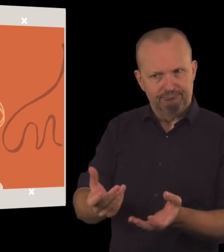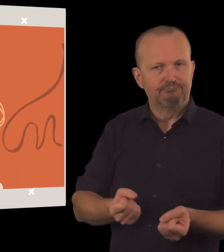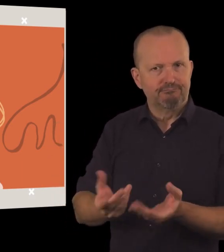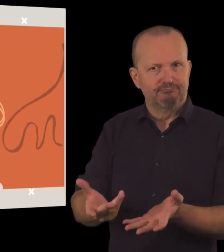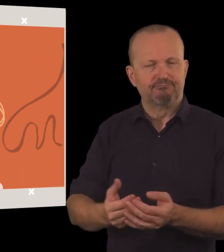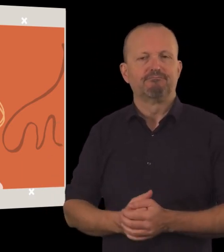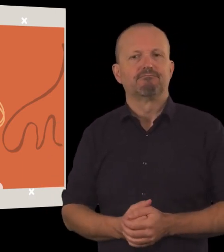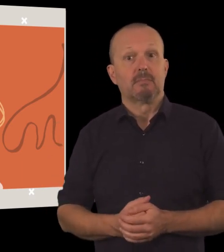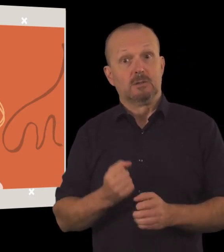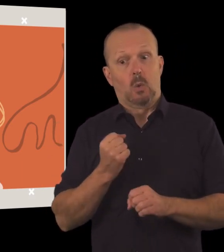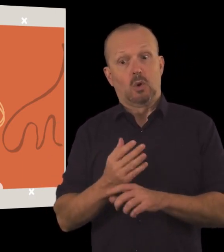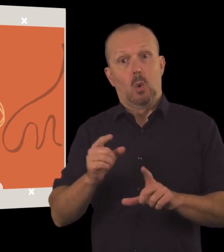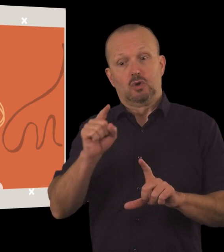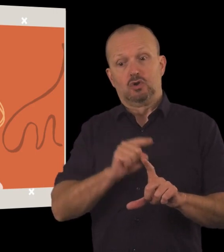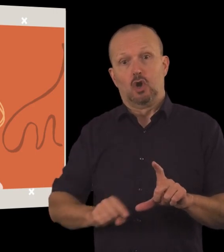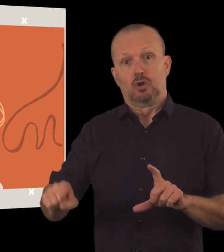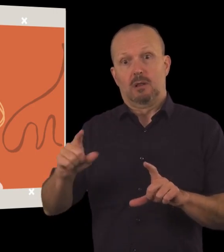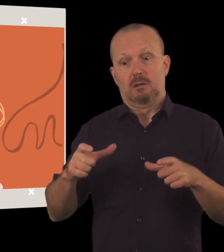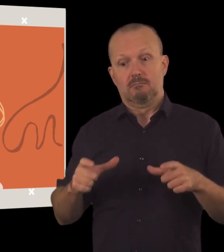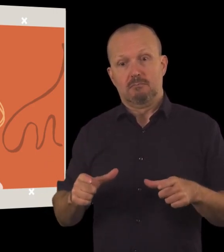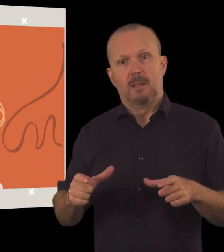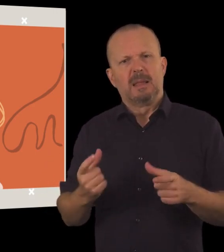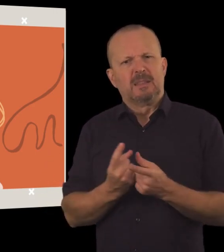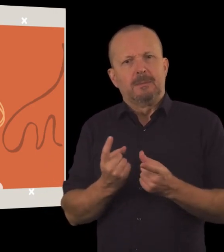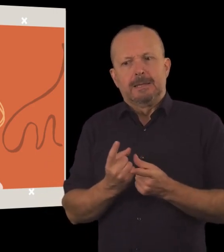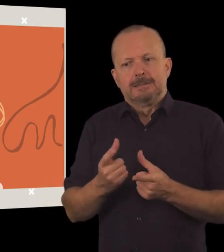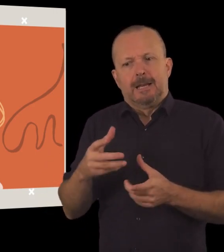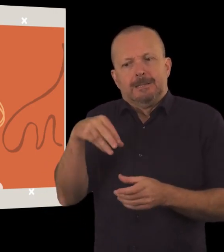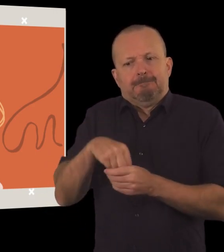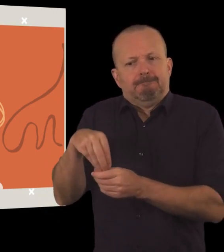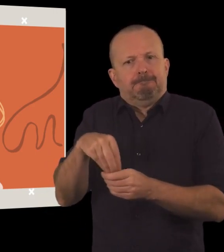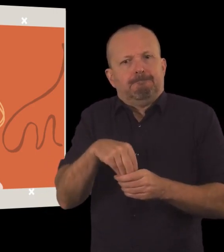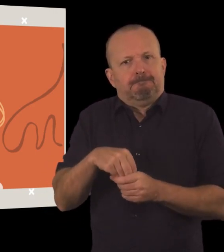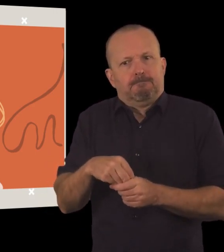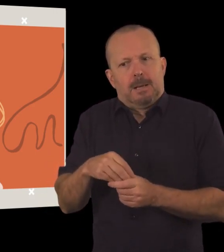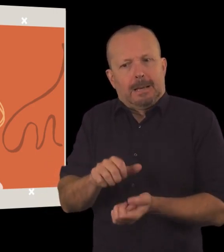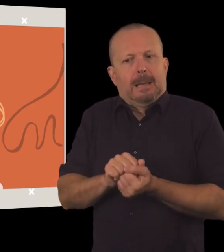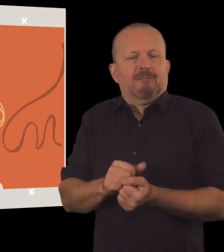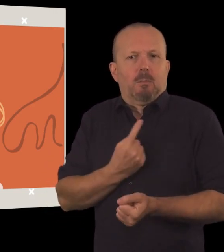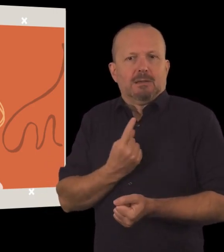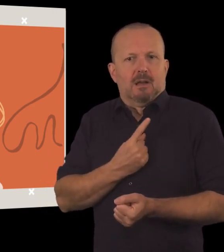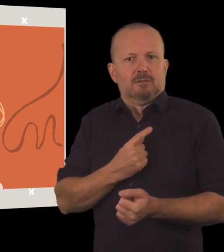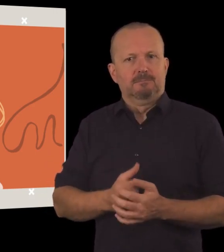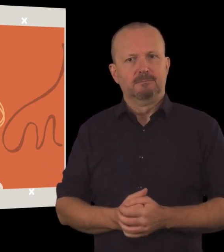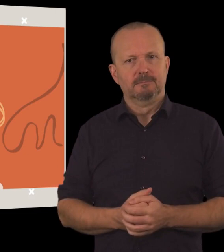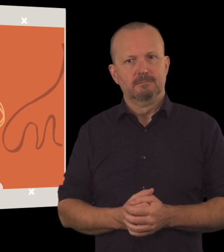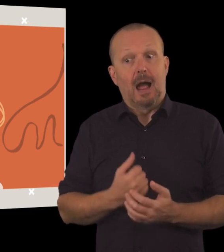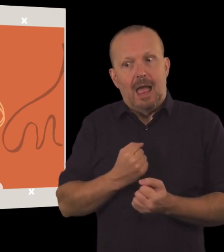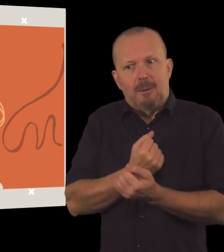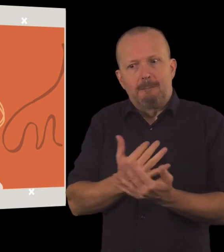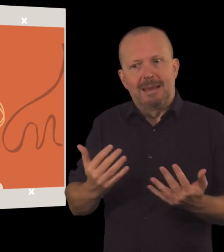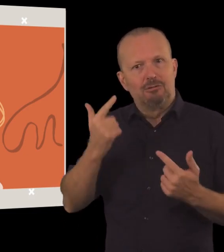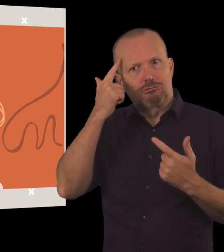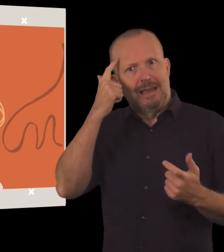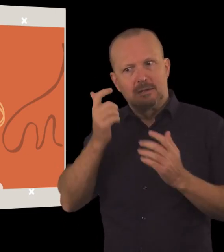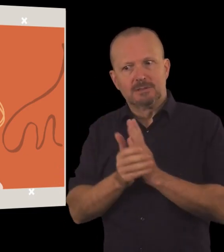So keeping your own practice in your golden circle, some of your skills, your ideas, things that are precious to you,